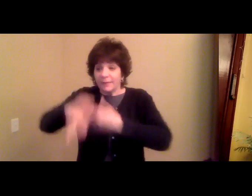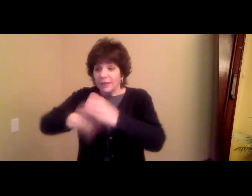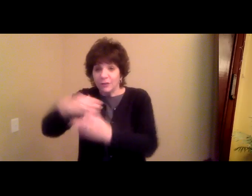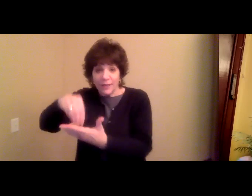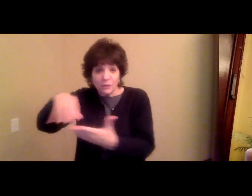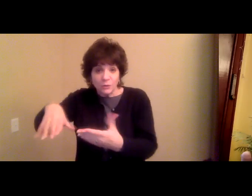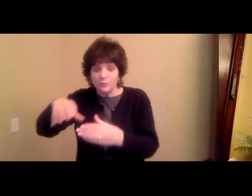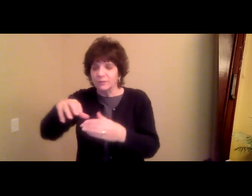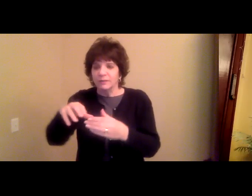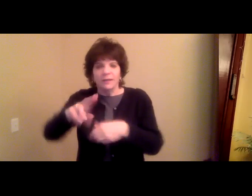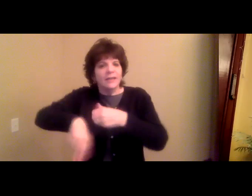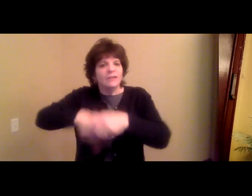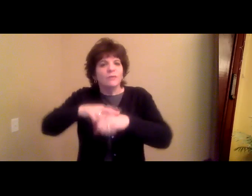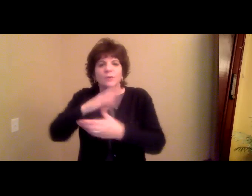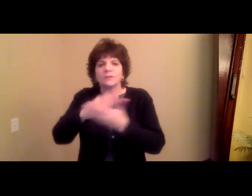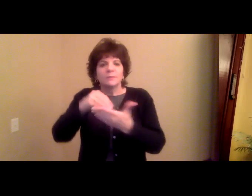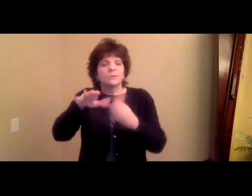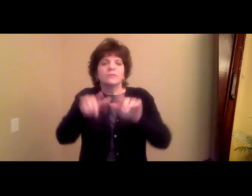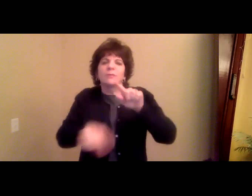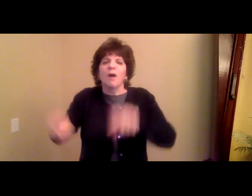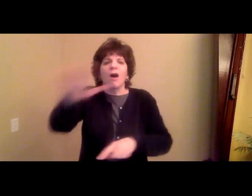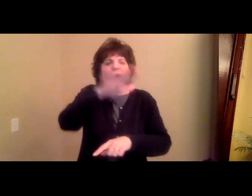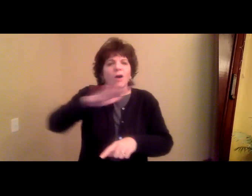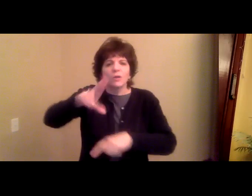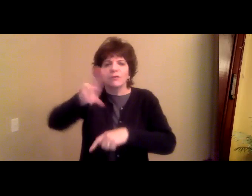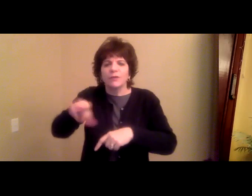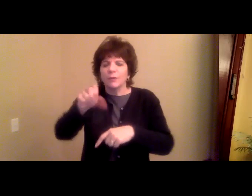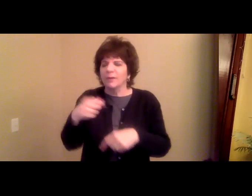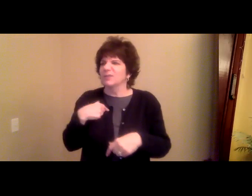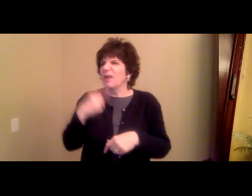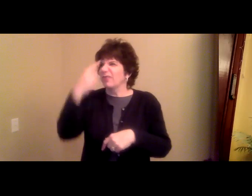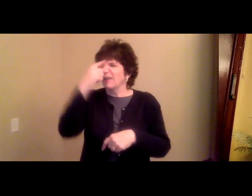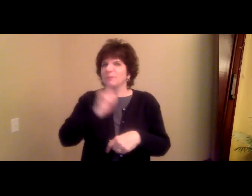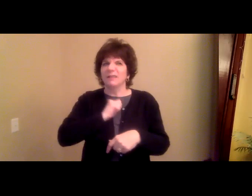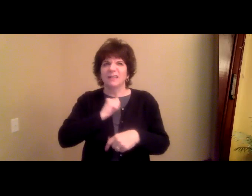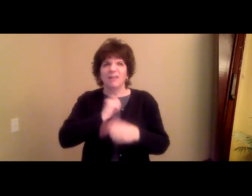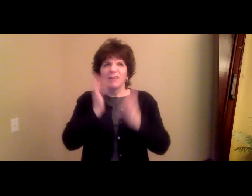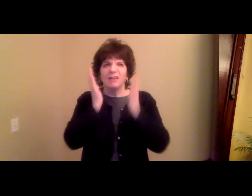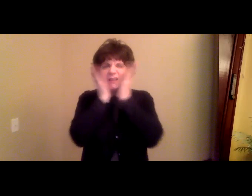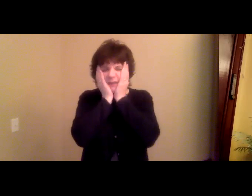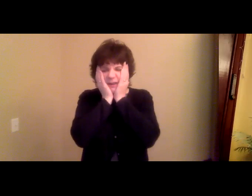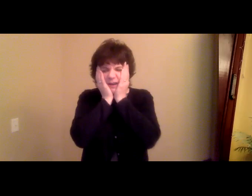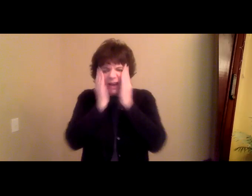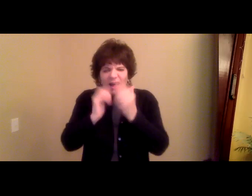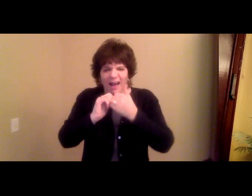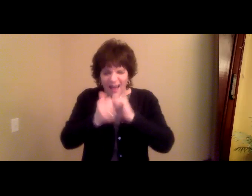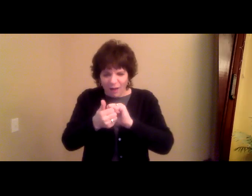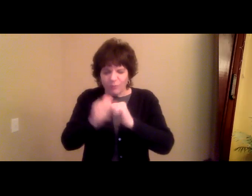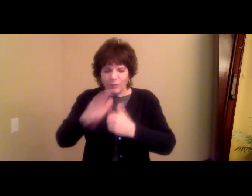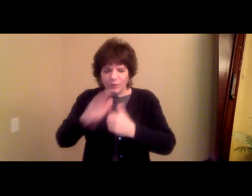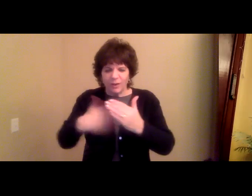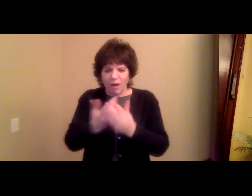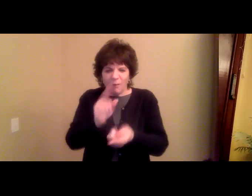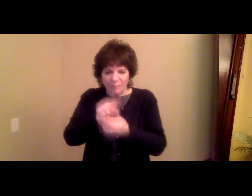students, there's students, of course, that come from all over the country. And so I thought to myself, how are we gonna all get in one place at the